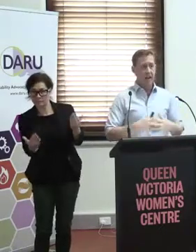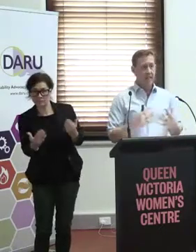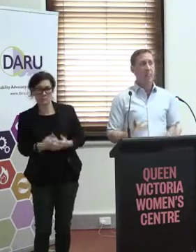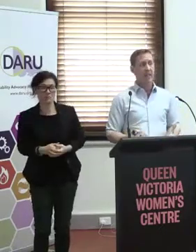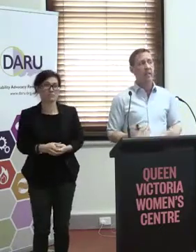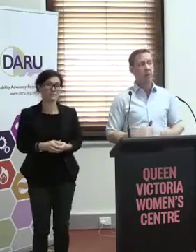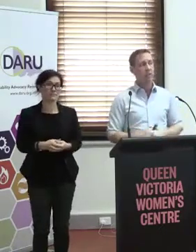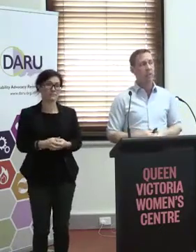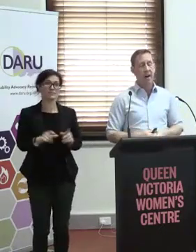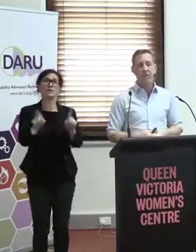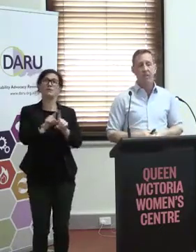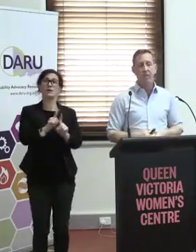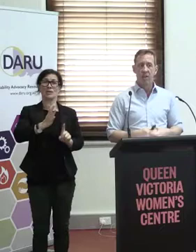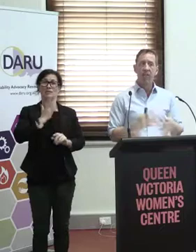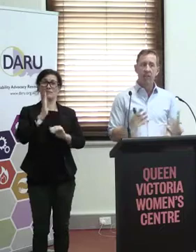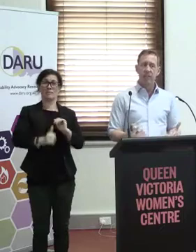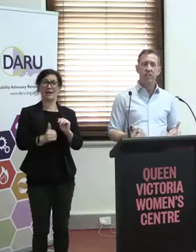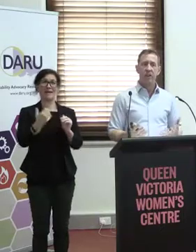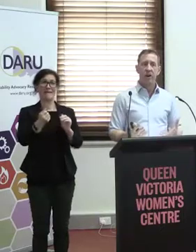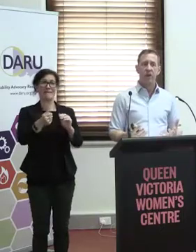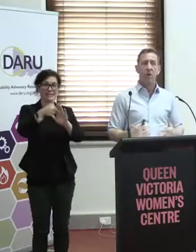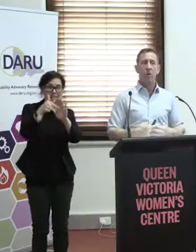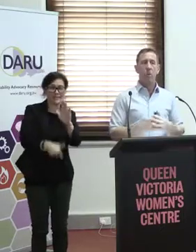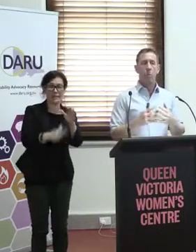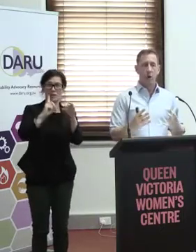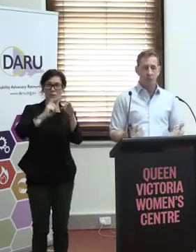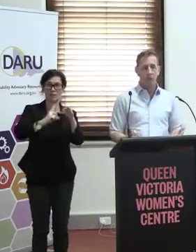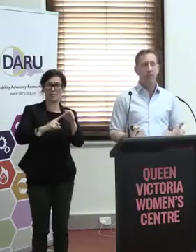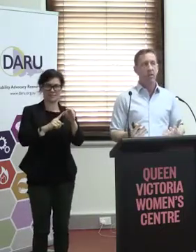in having some detailed design questions about